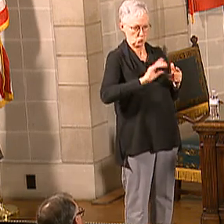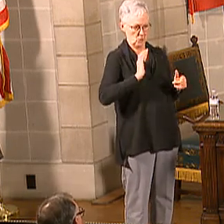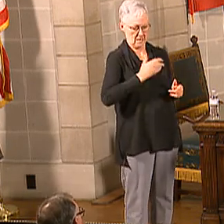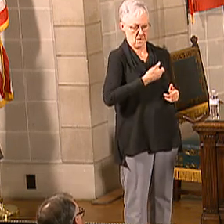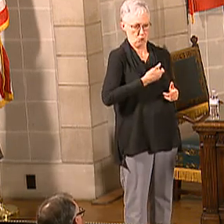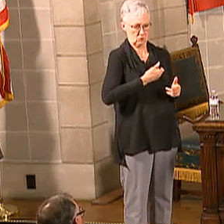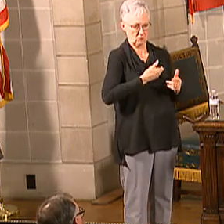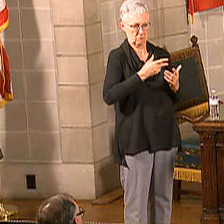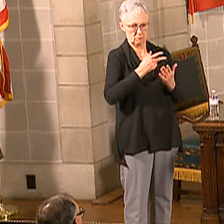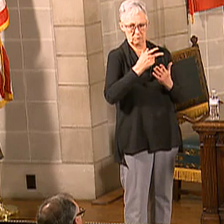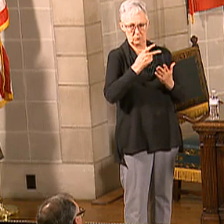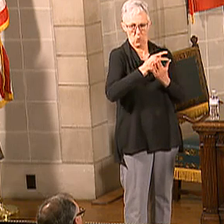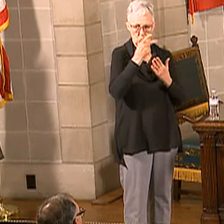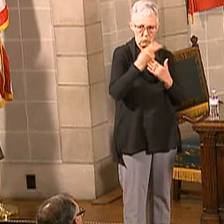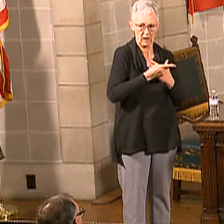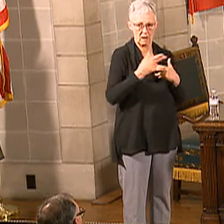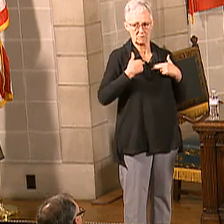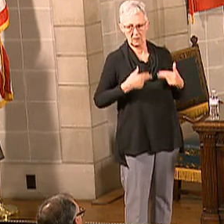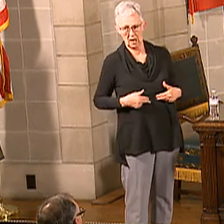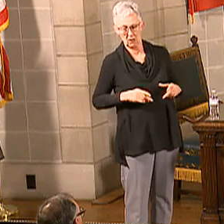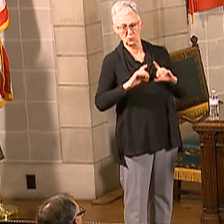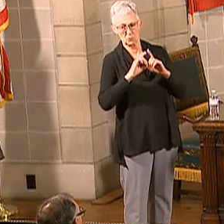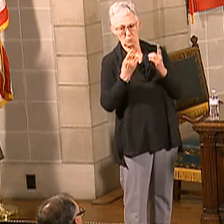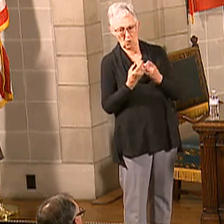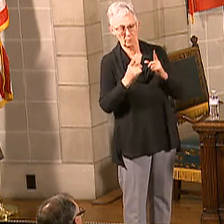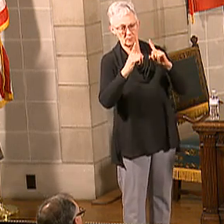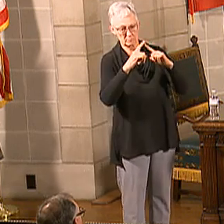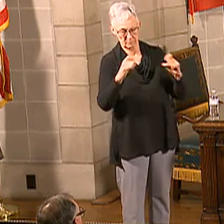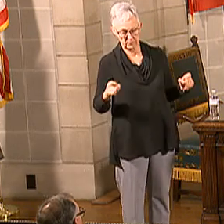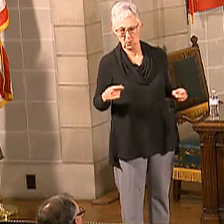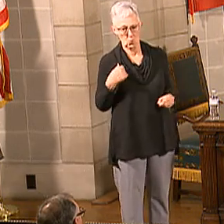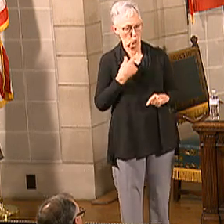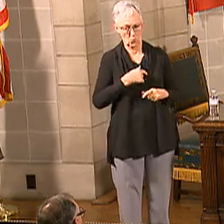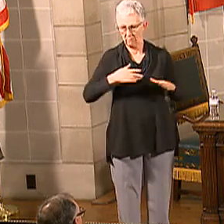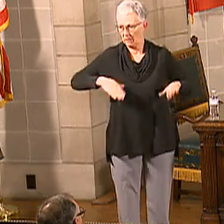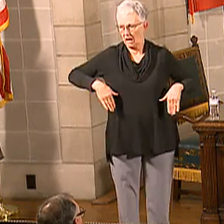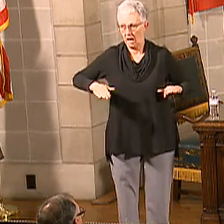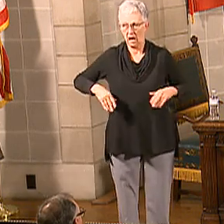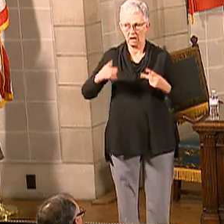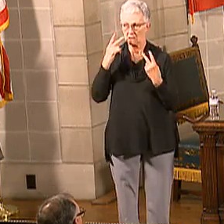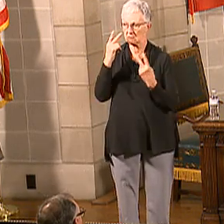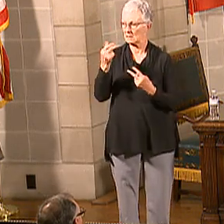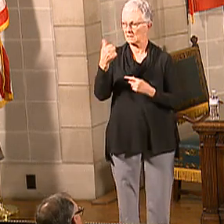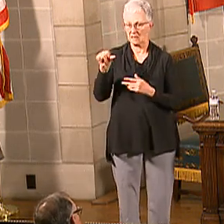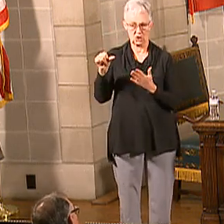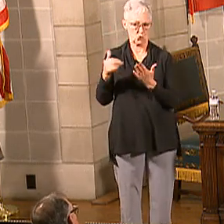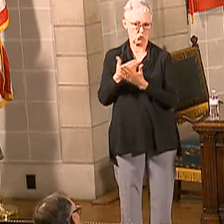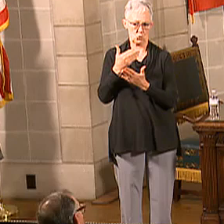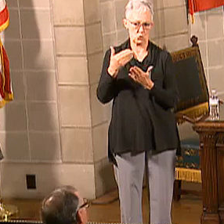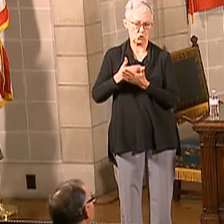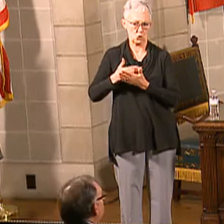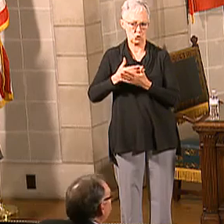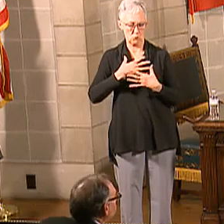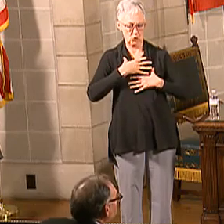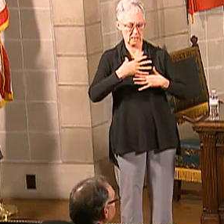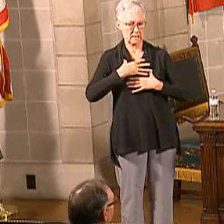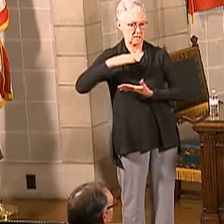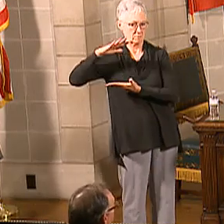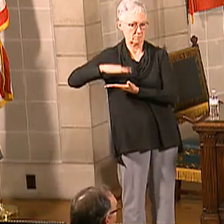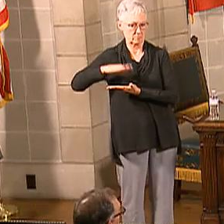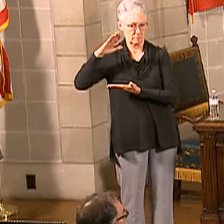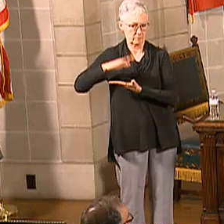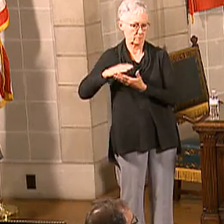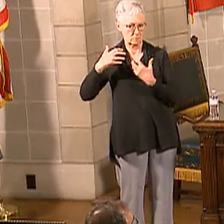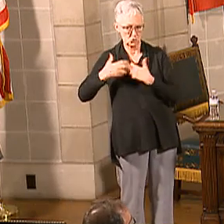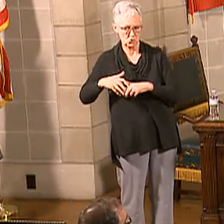kits, but we've not received any additional machines like the Abbott machines we were describing before or any reagents to go with that. We are working to continue to buy reagents so we can continue to